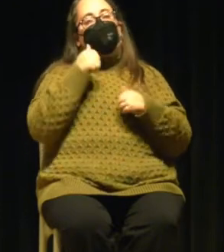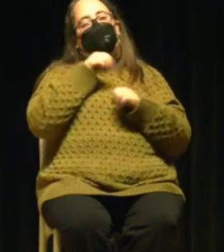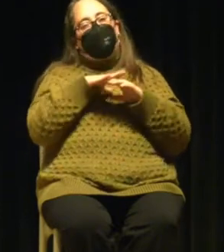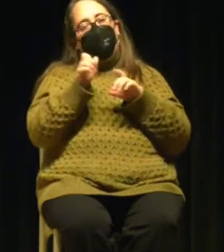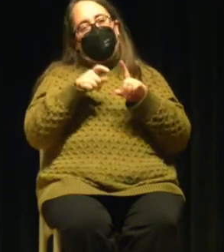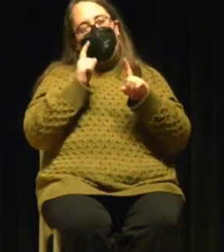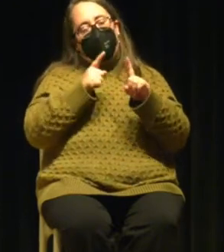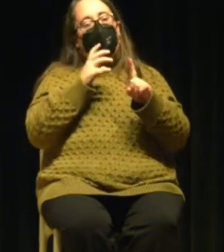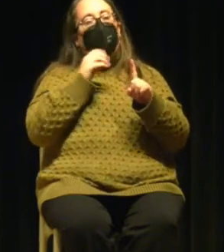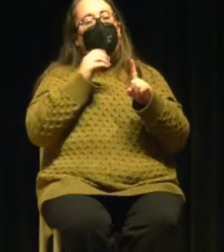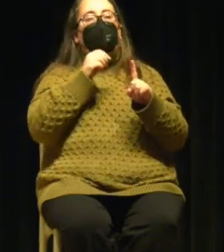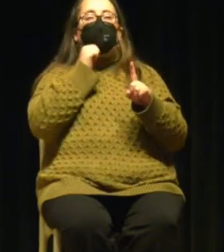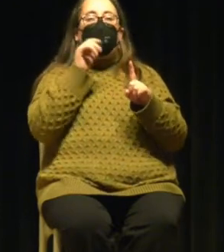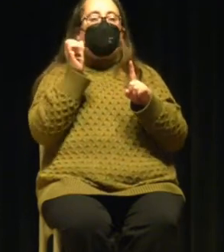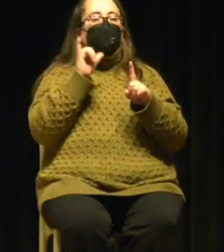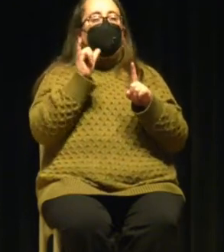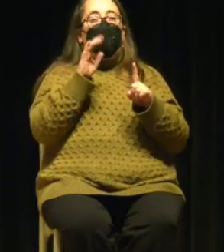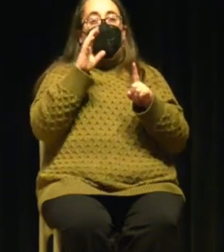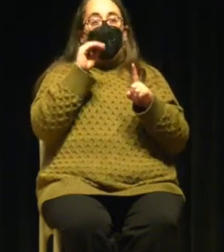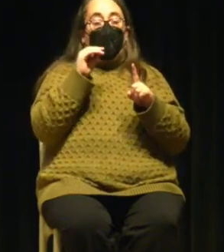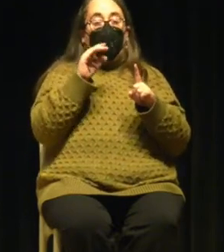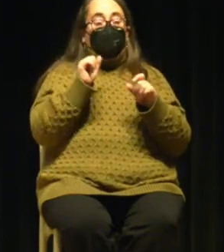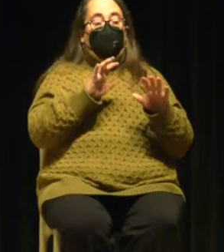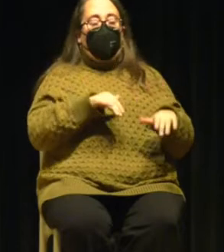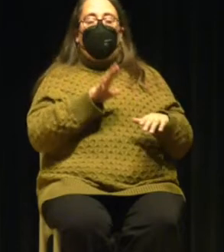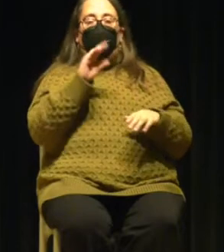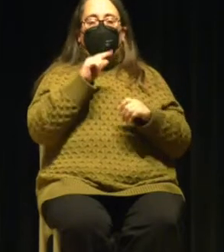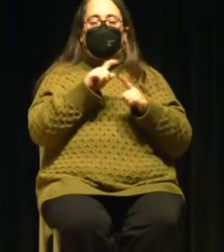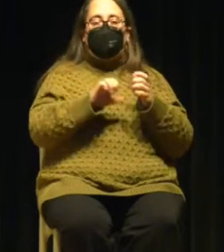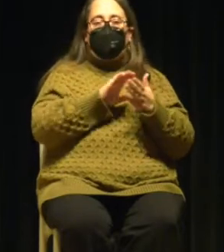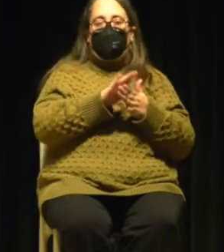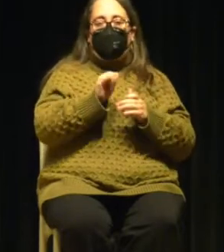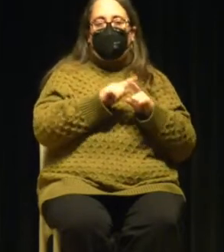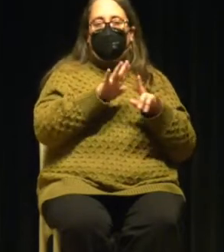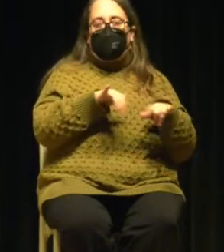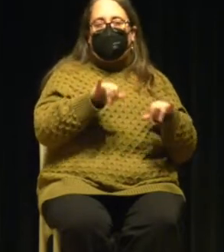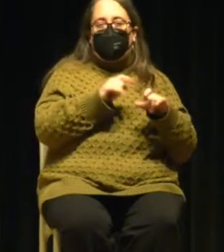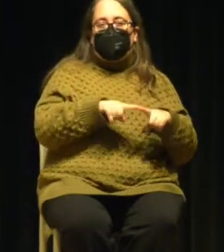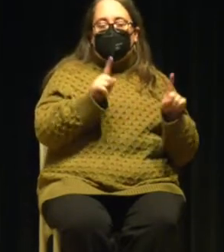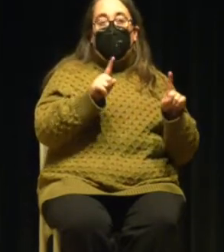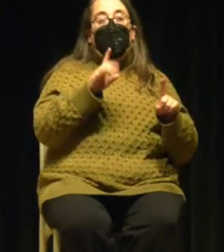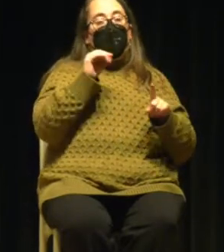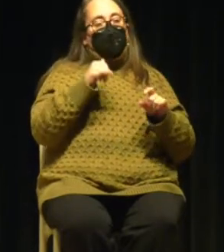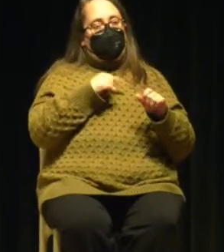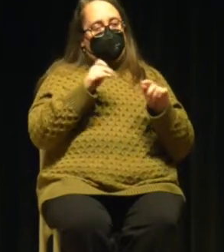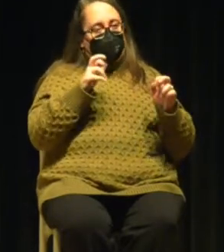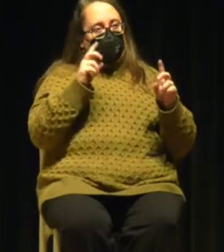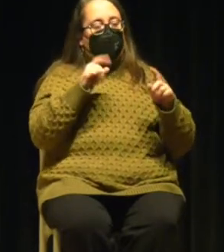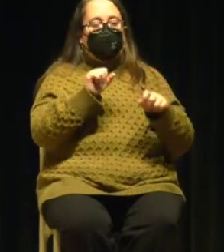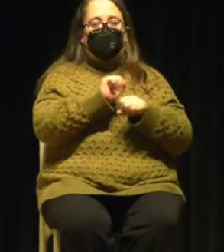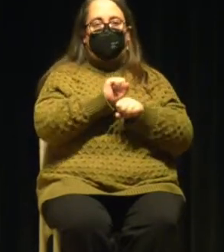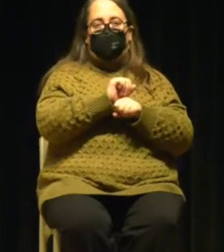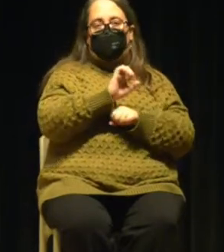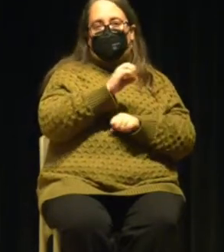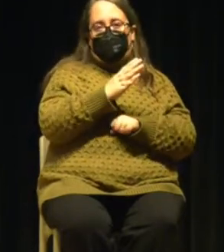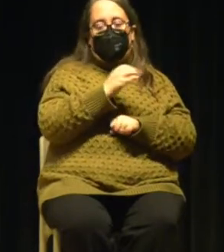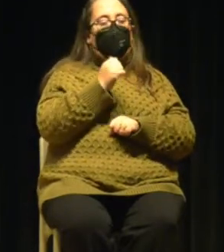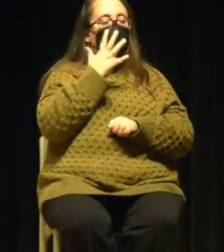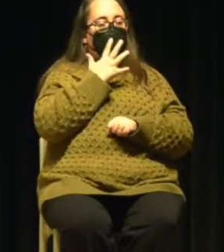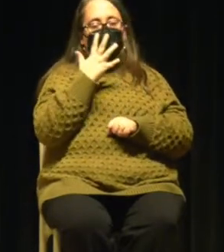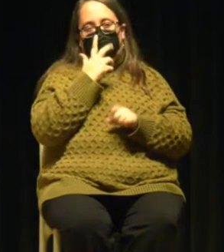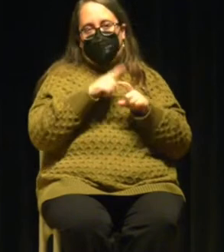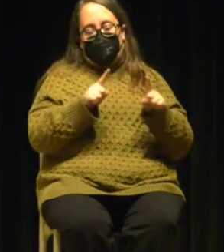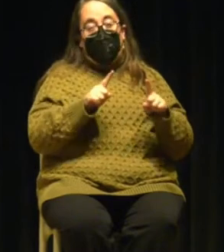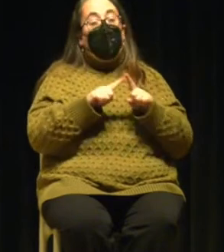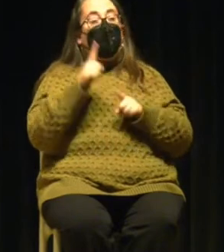path. And it's not even like boys can get away with it. Boys have to get married too, but their standards are different. For a boy, mm-hmm. you better have an education and a job. You can look like what you